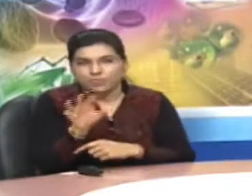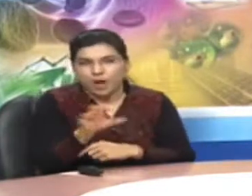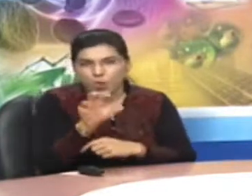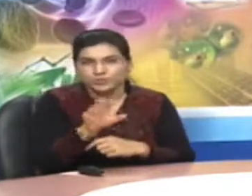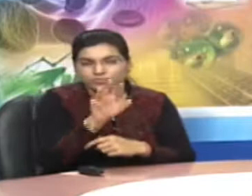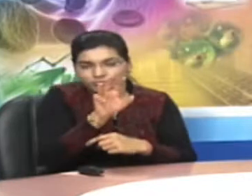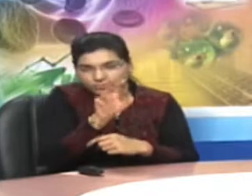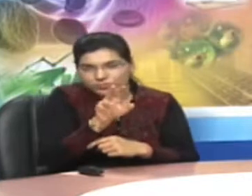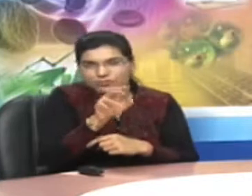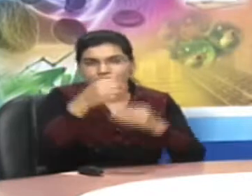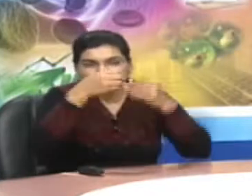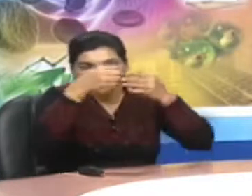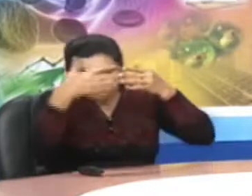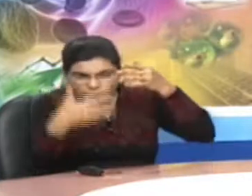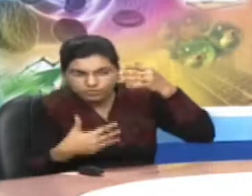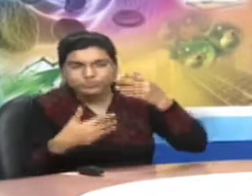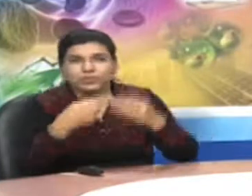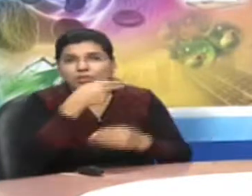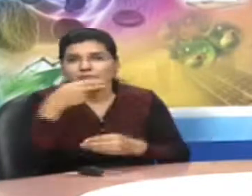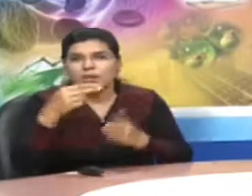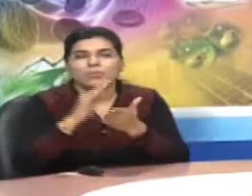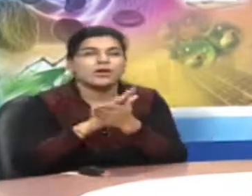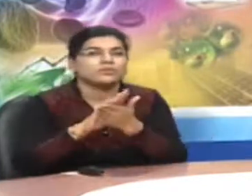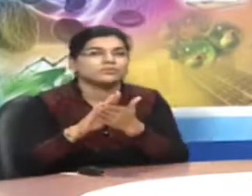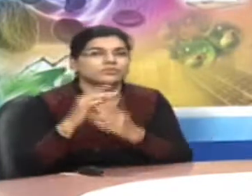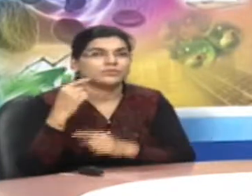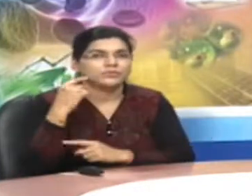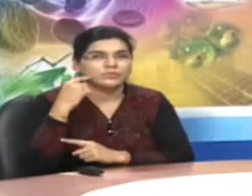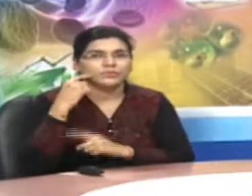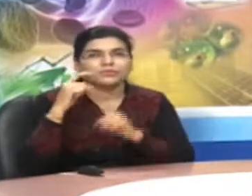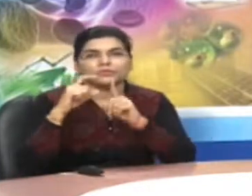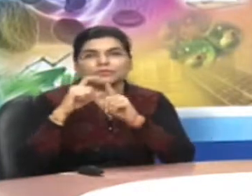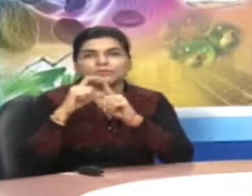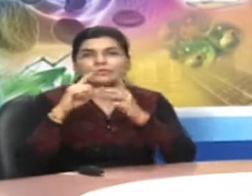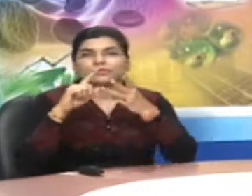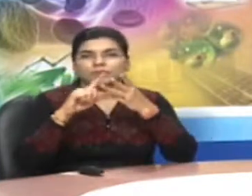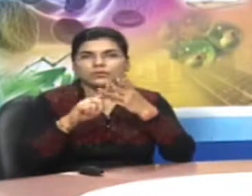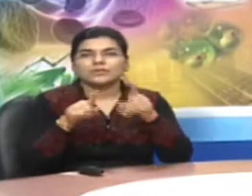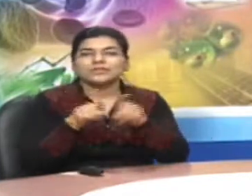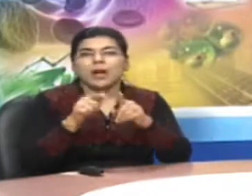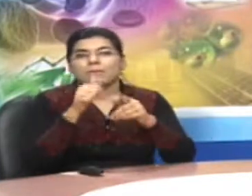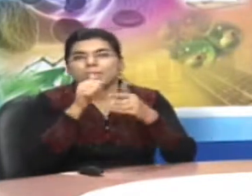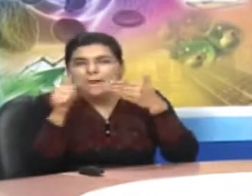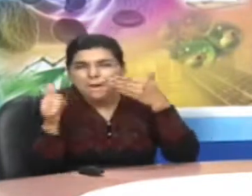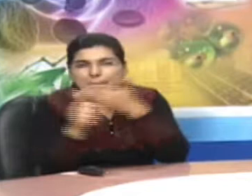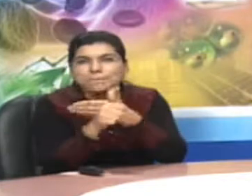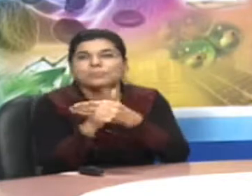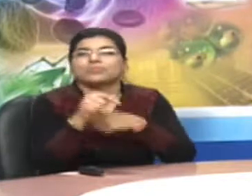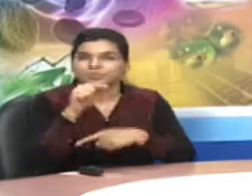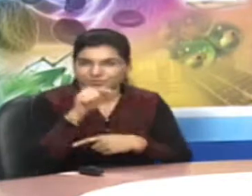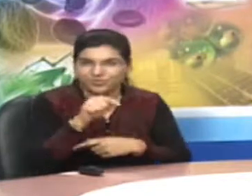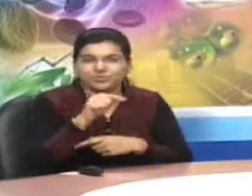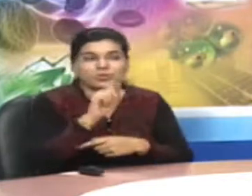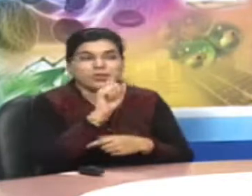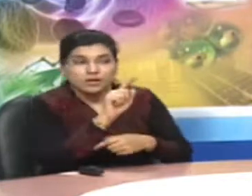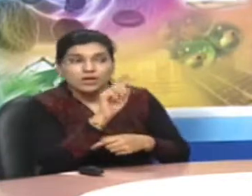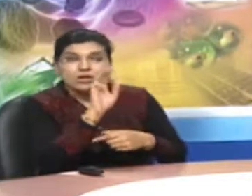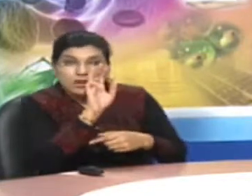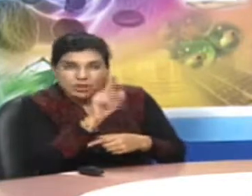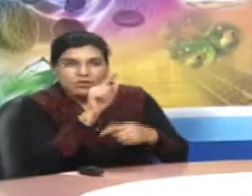by selecting the slide and right clicking on it, and you see the last option is hide slide. You can hide